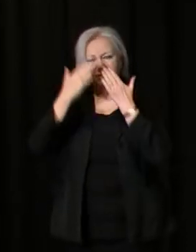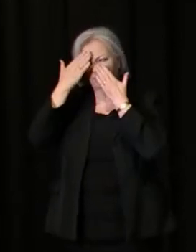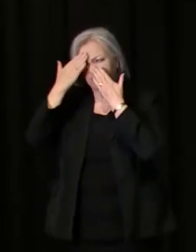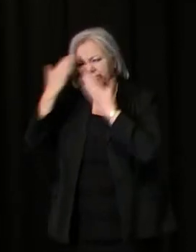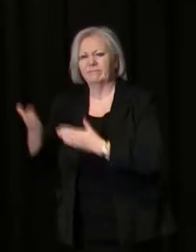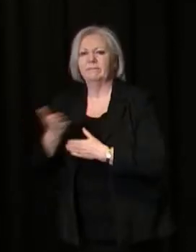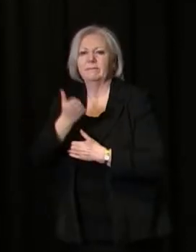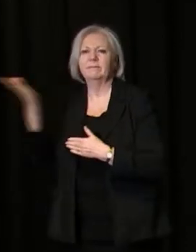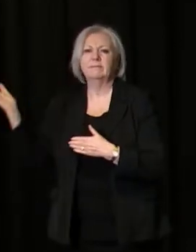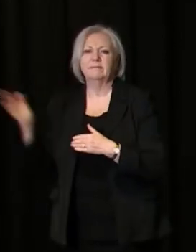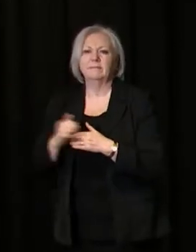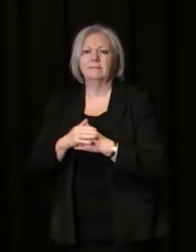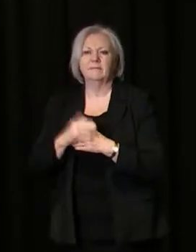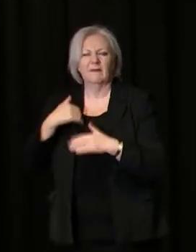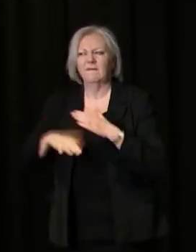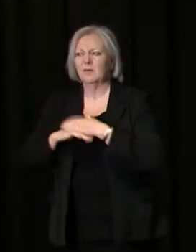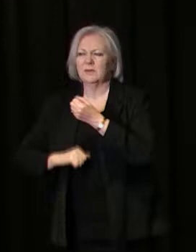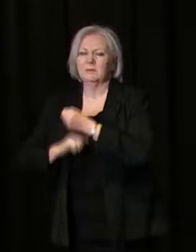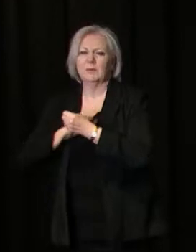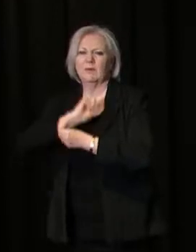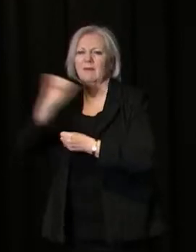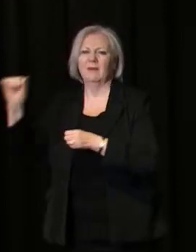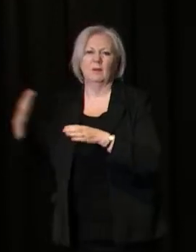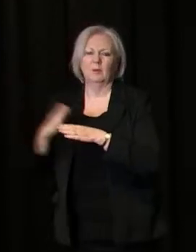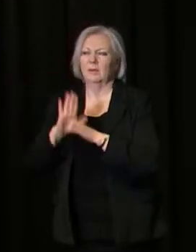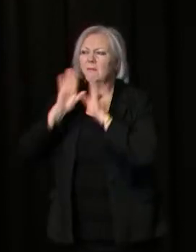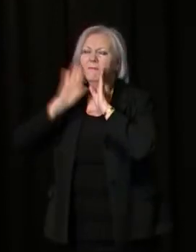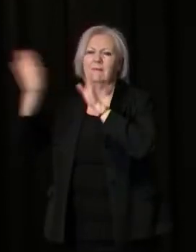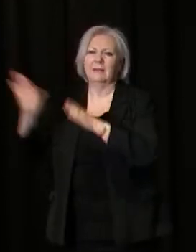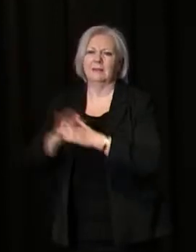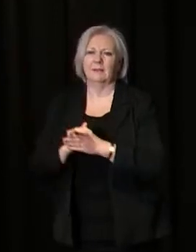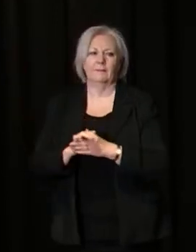respect, and support for their efforts.